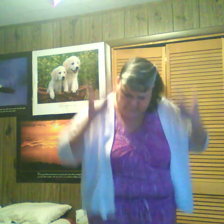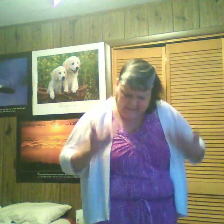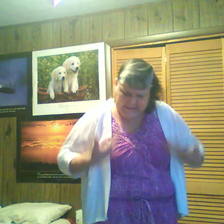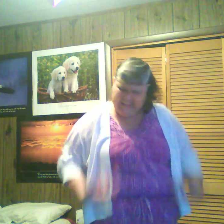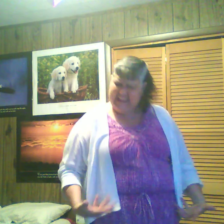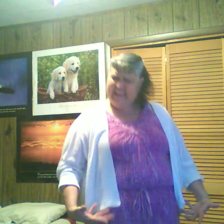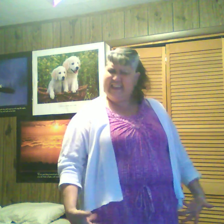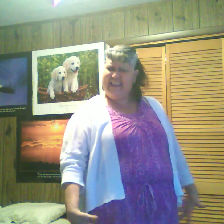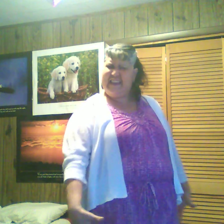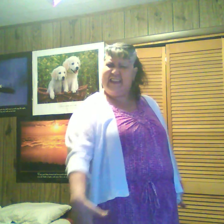me,